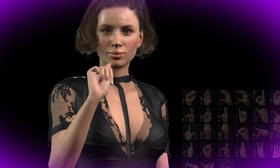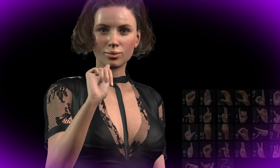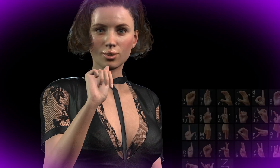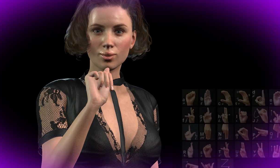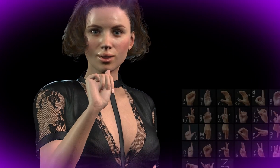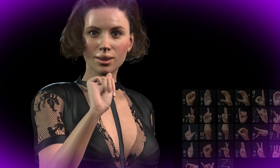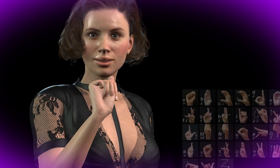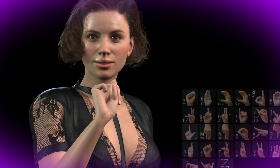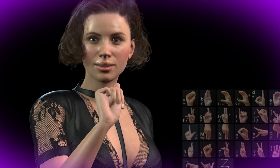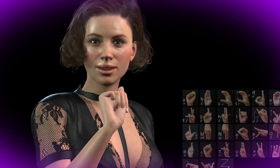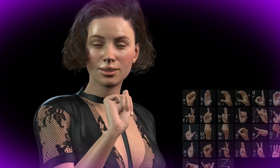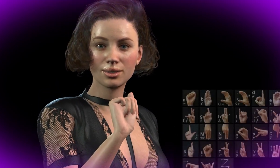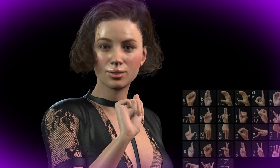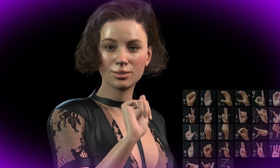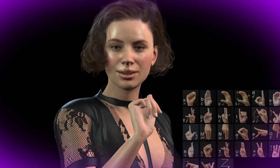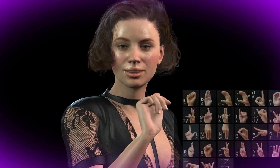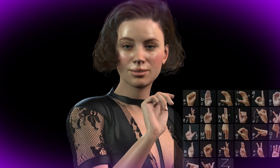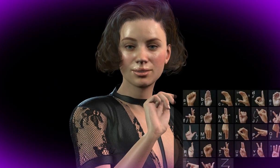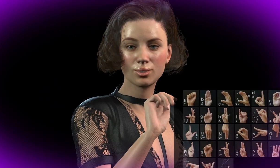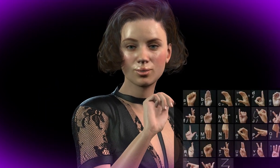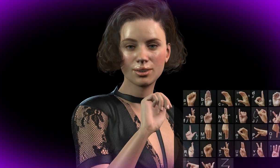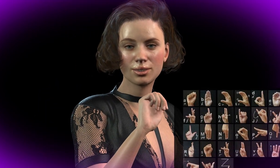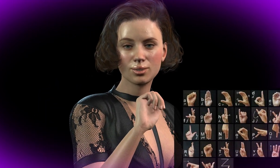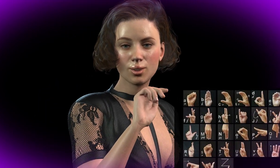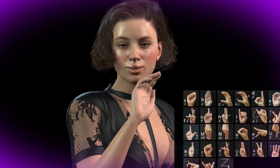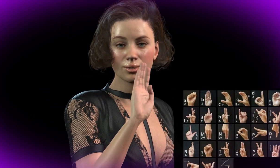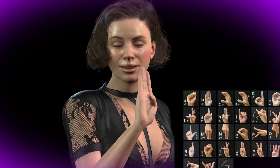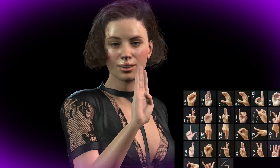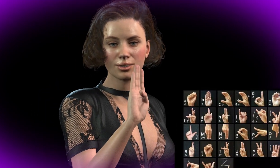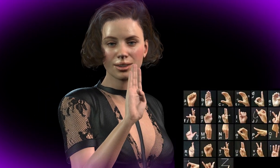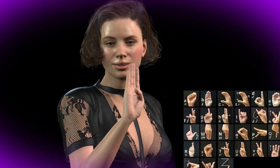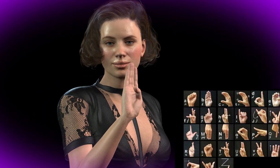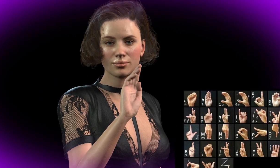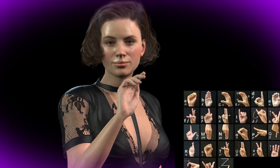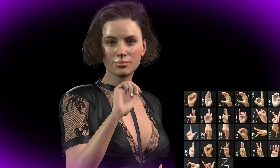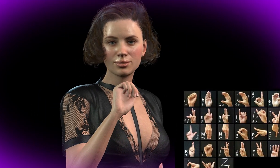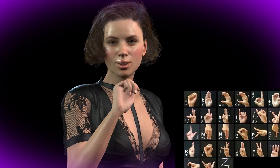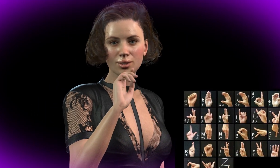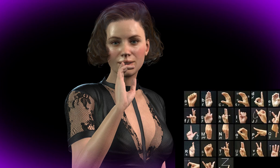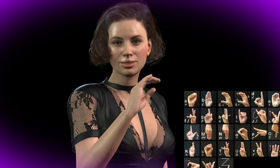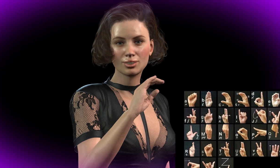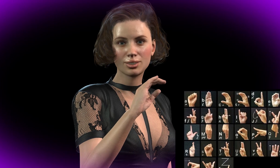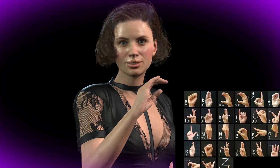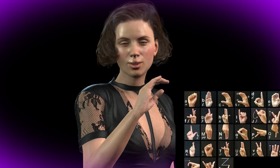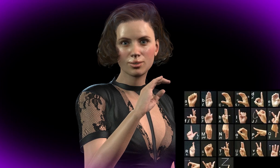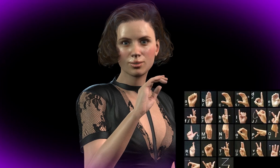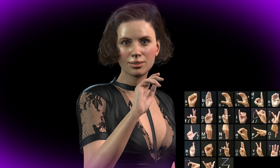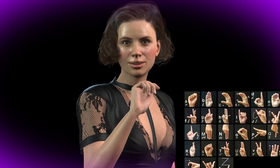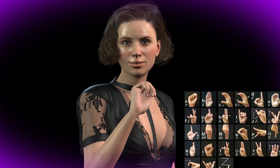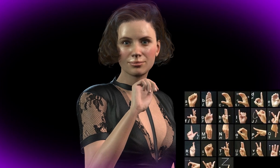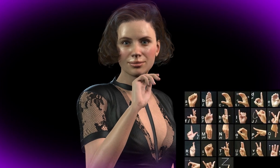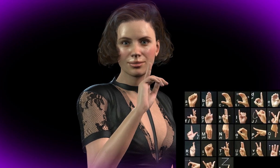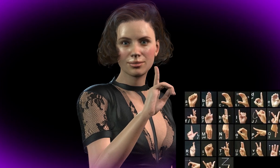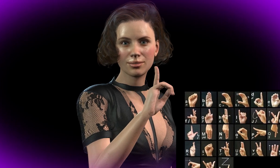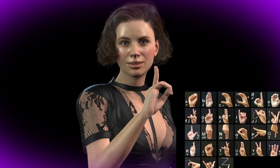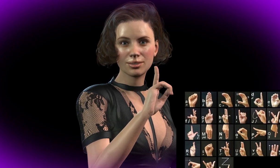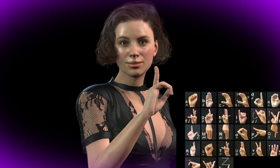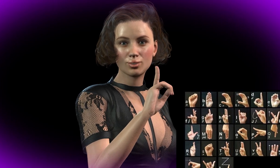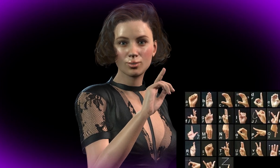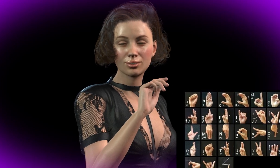You know what? I think it will take a bit too long to go to the letter Z. So let's just go to the letter P, as I'm sure you